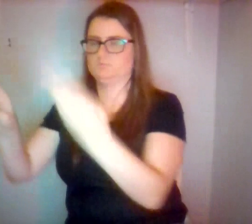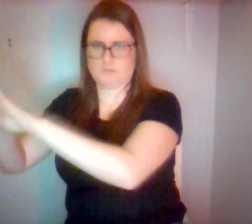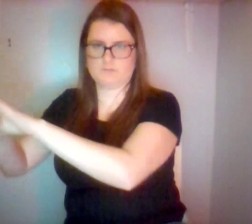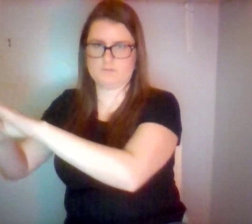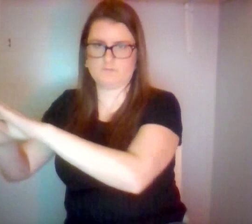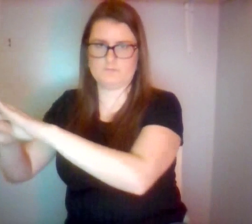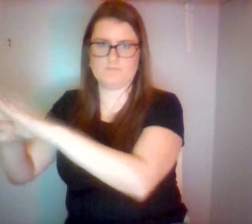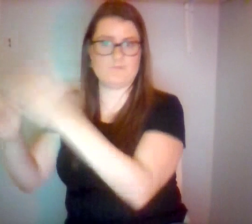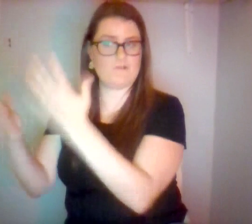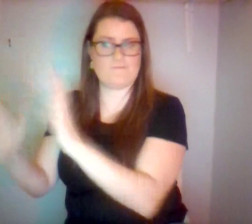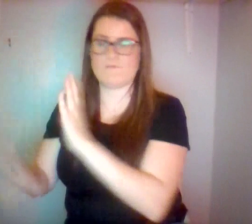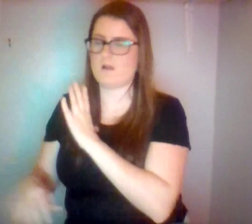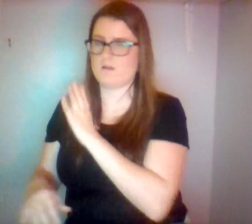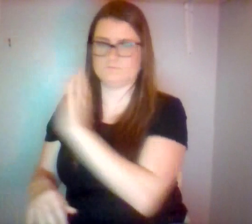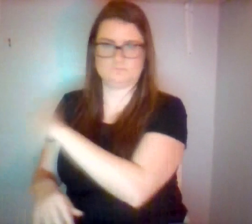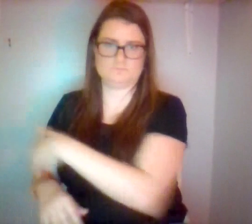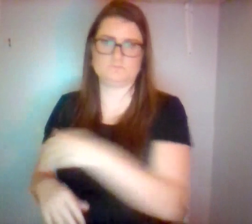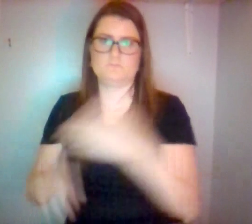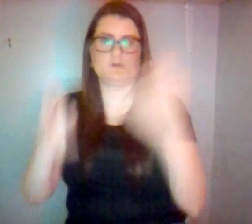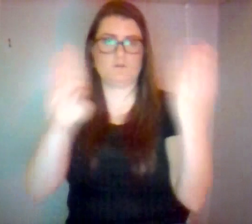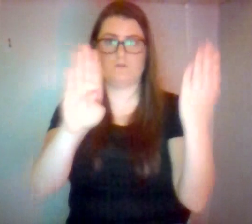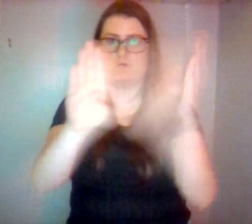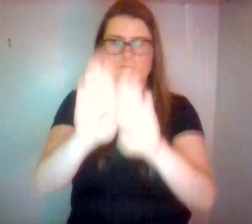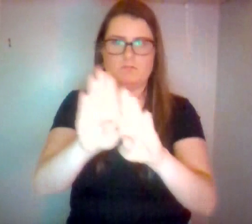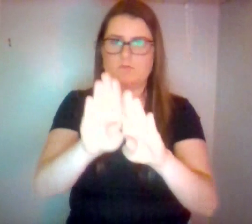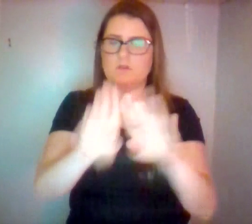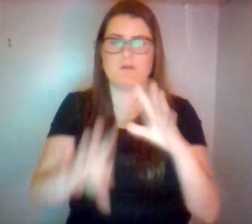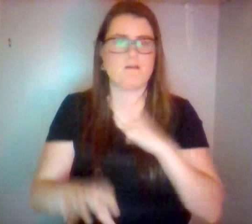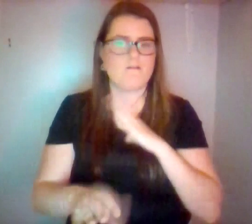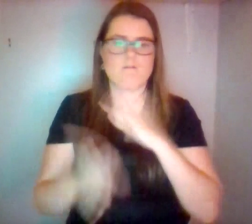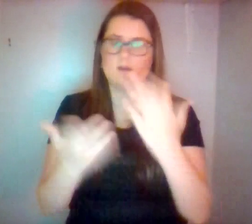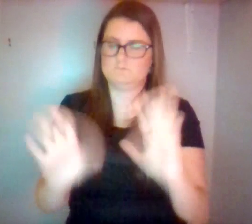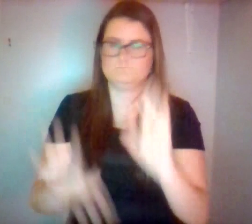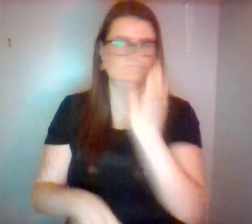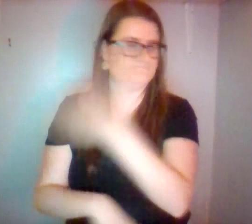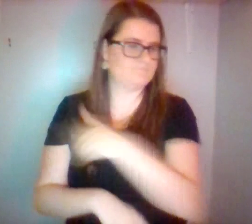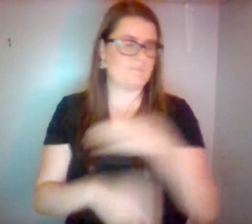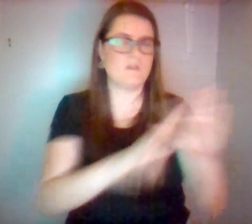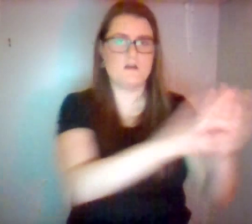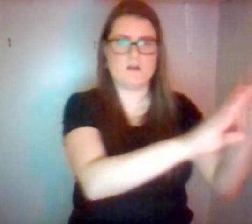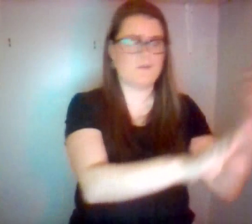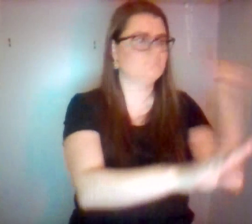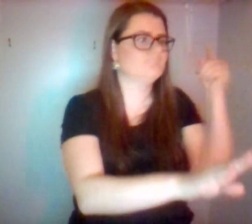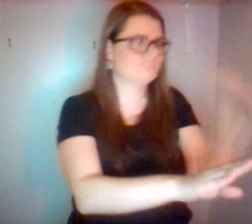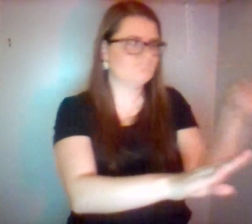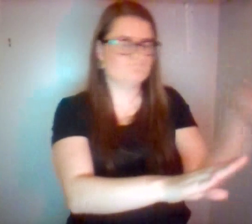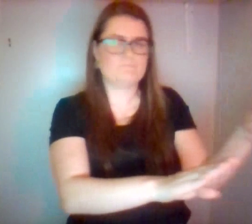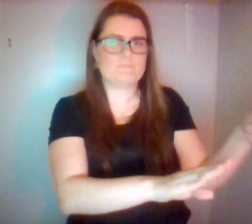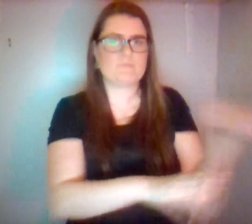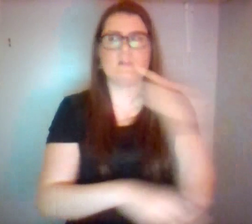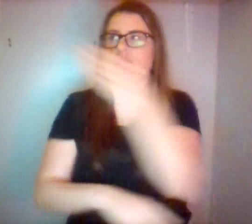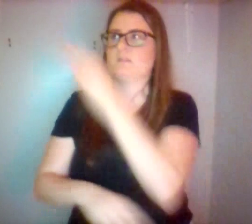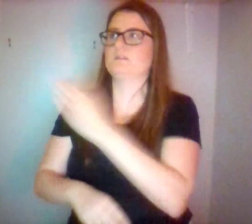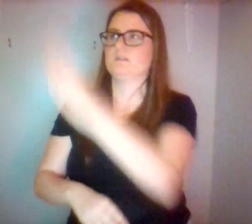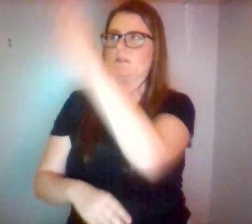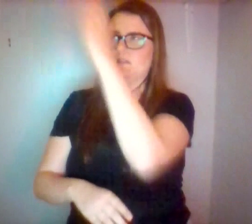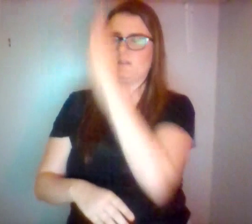closings are his plannings. You may be puzzled, he's planning. You may feel